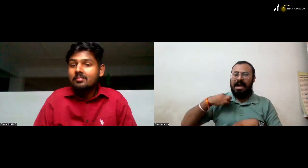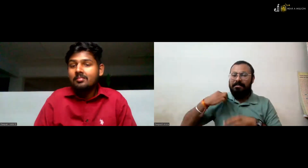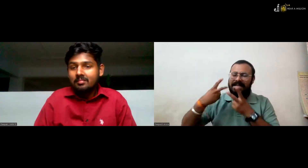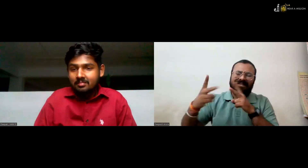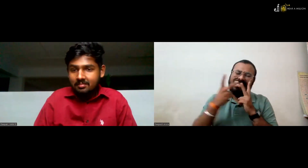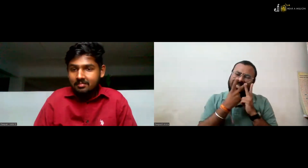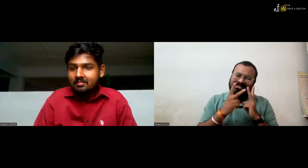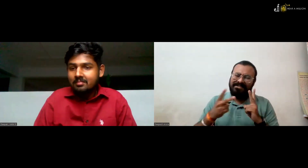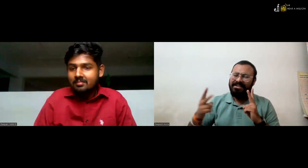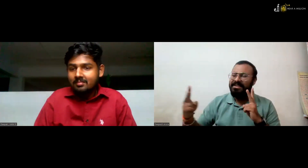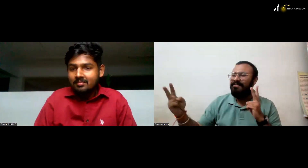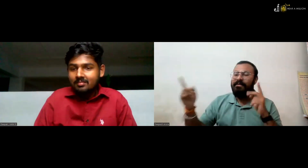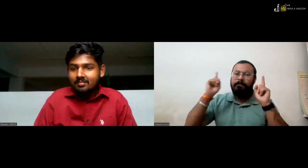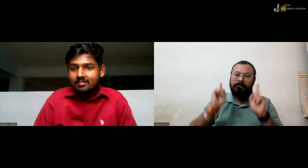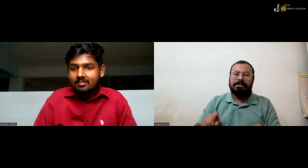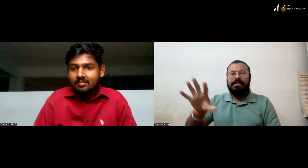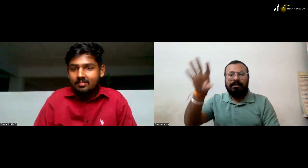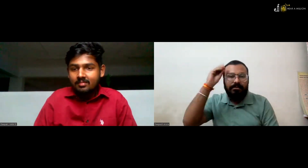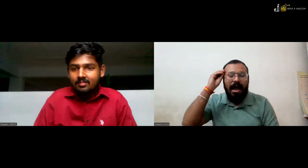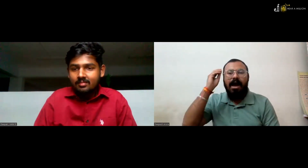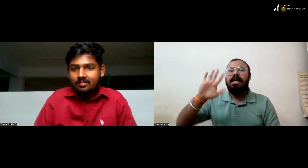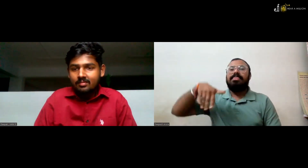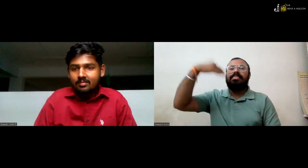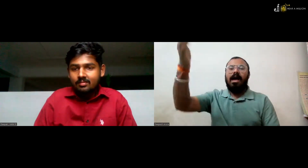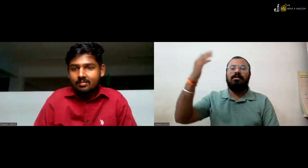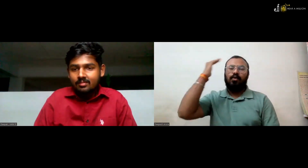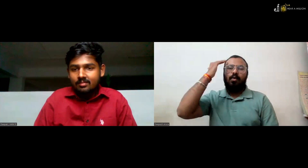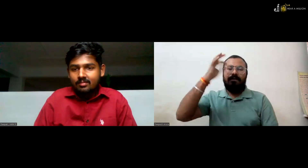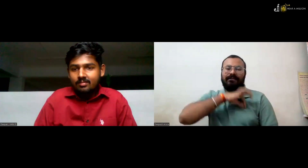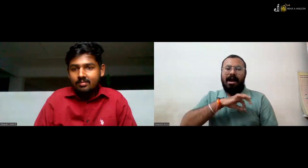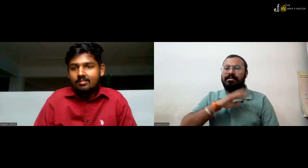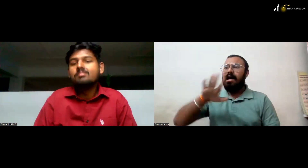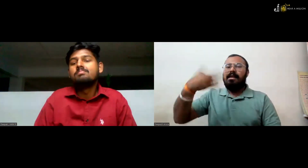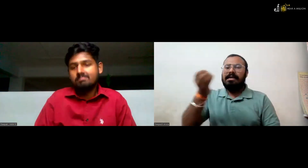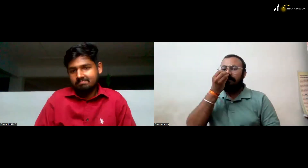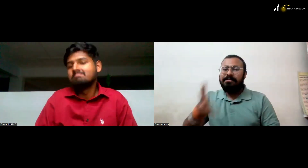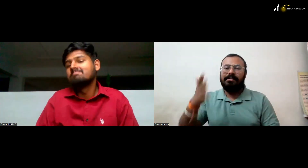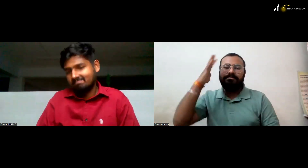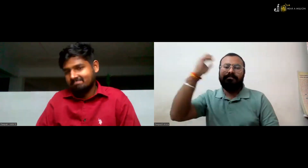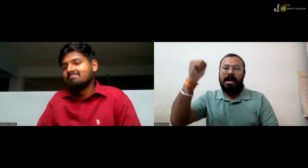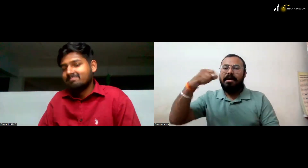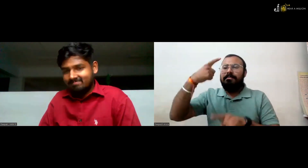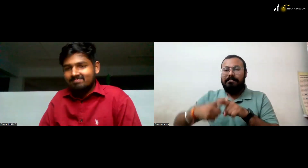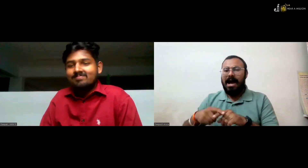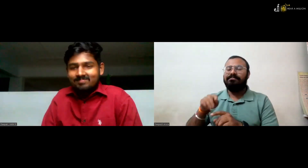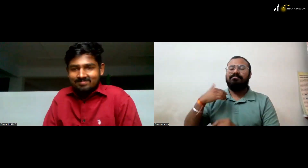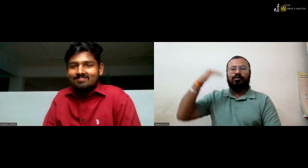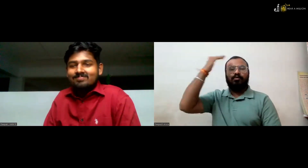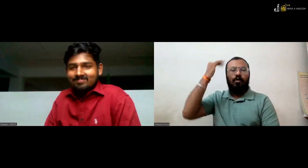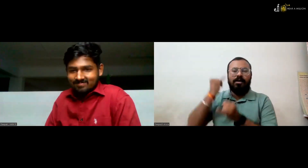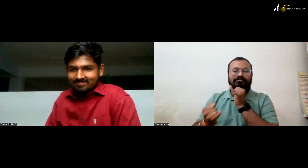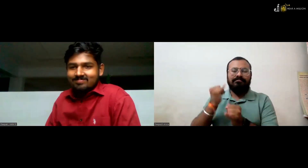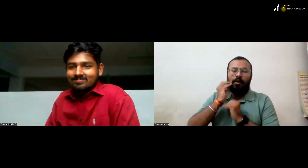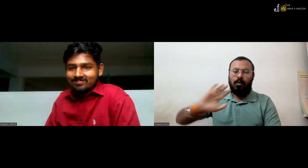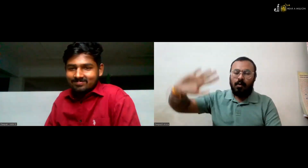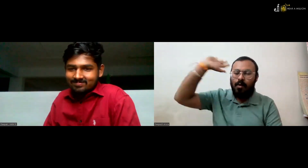diversity, the differences in the taste. So I wanted to experience it, and I know that this will